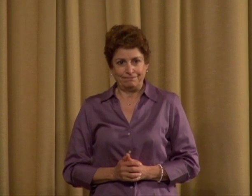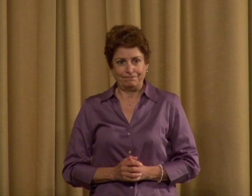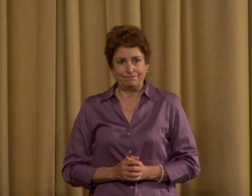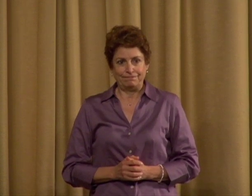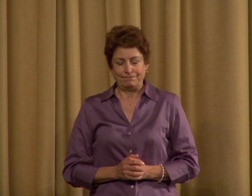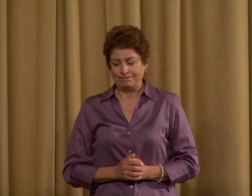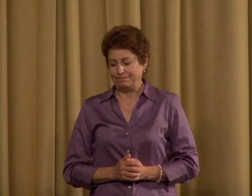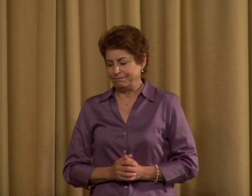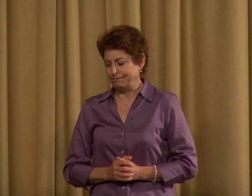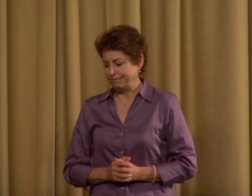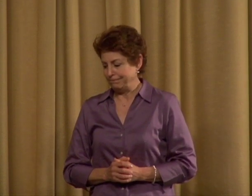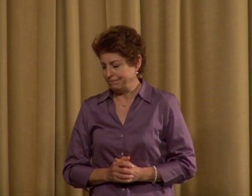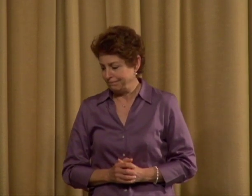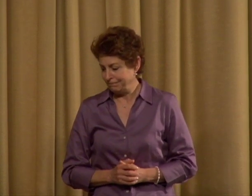discernment.